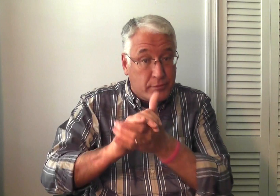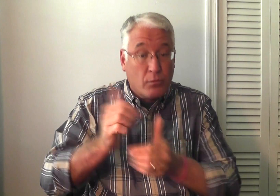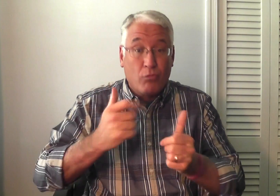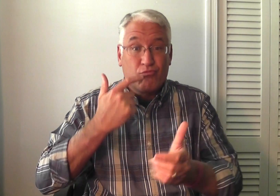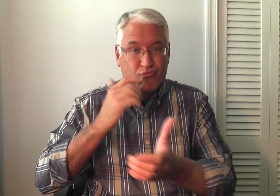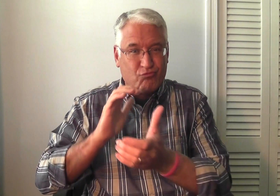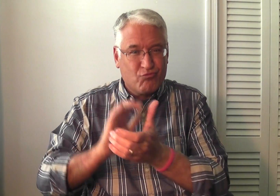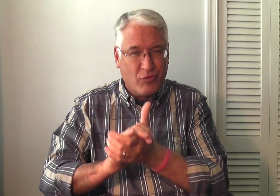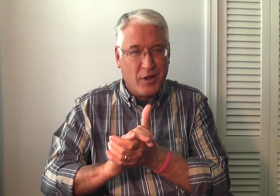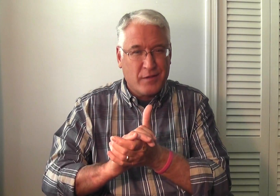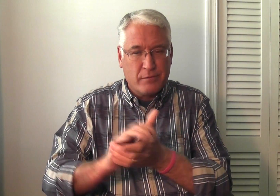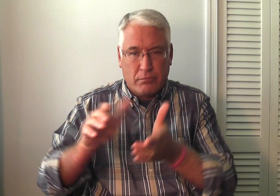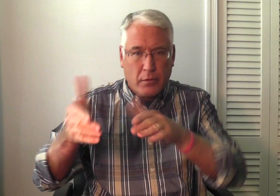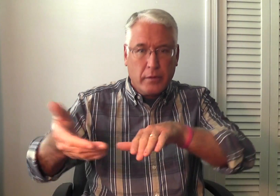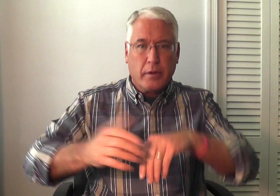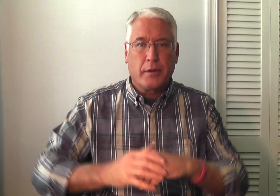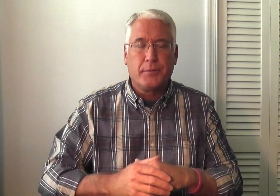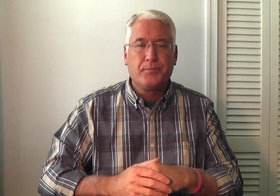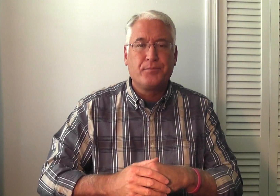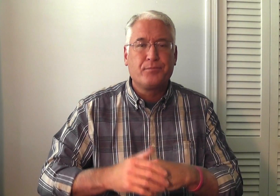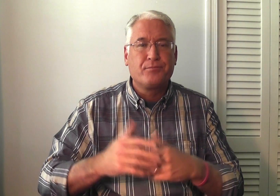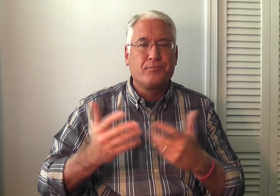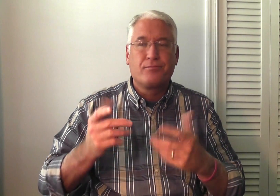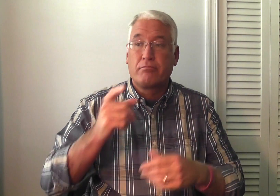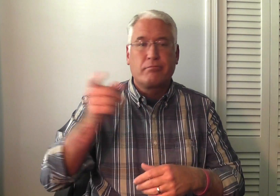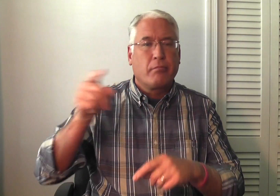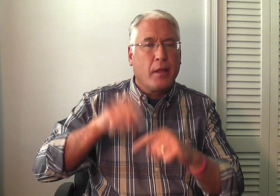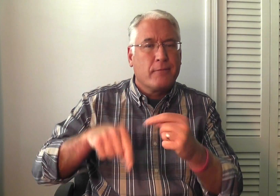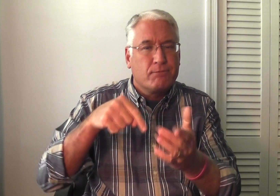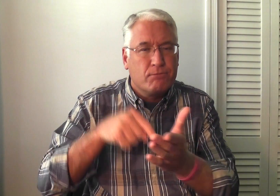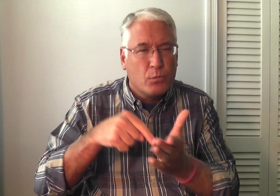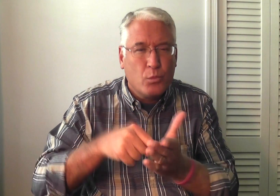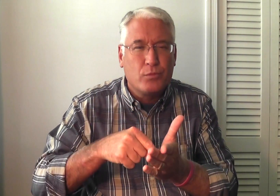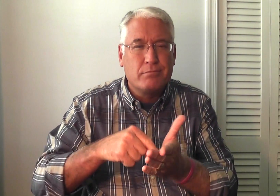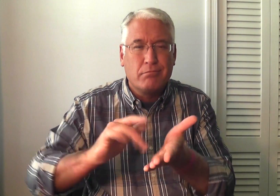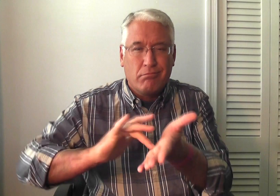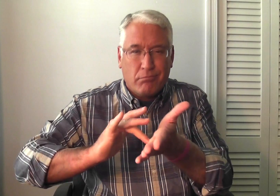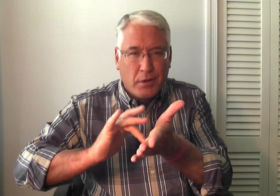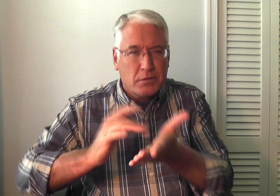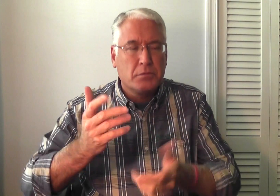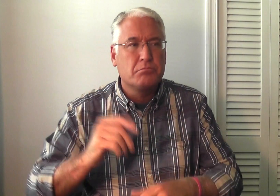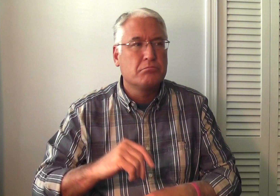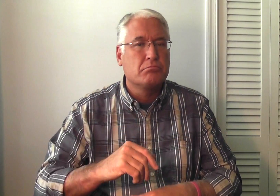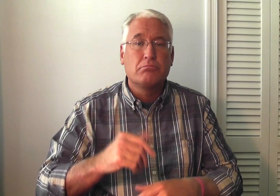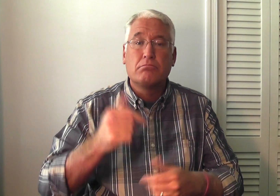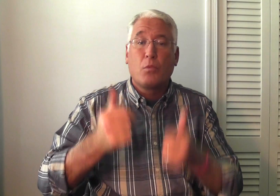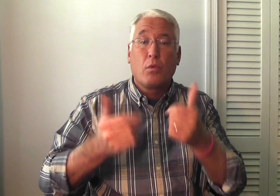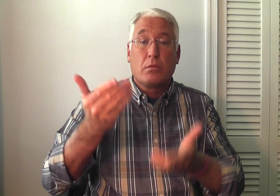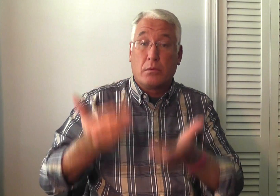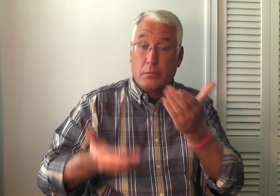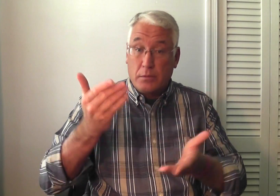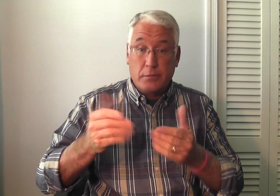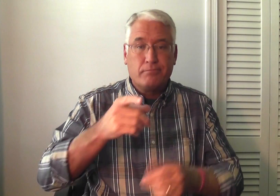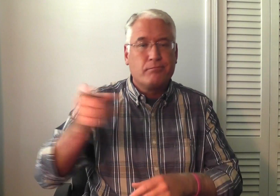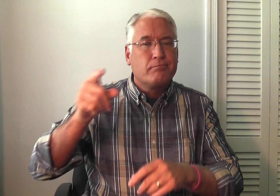their job, or a husband and wife whose marriage is failing, or maybe someone, a widow or